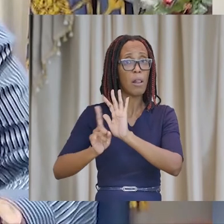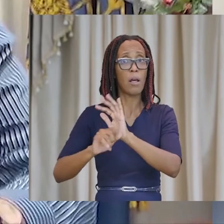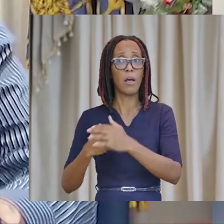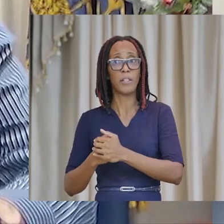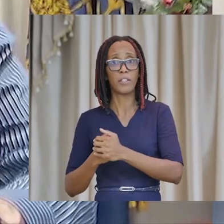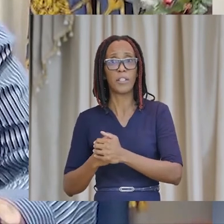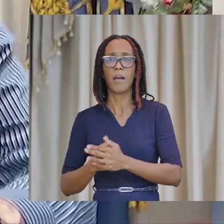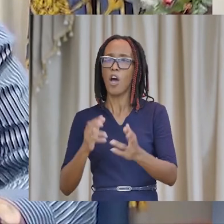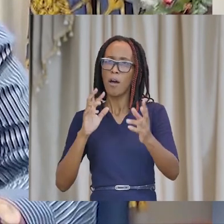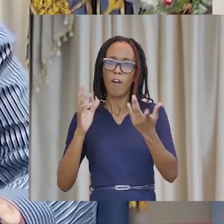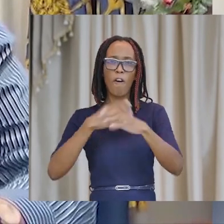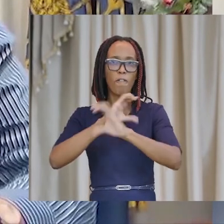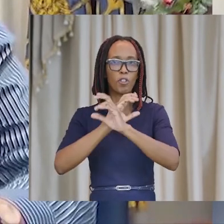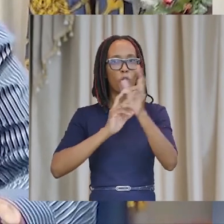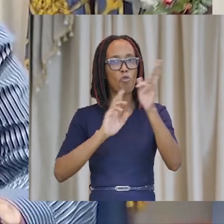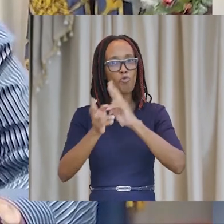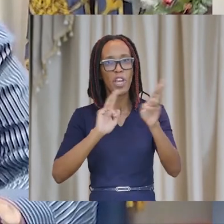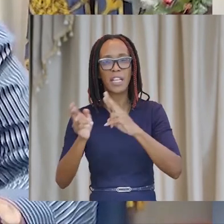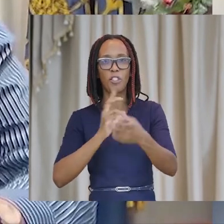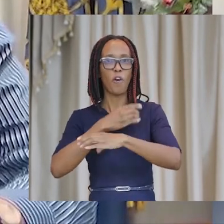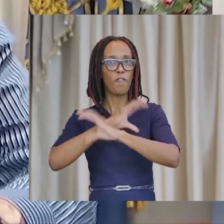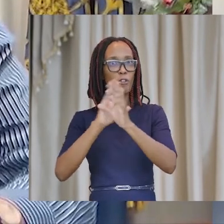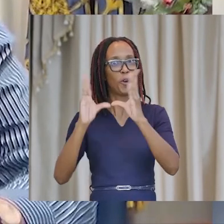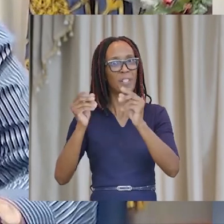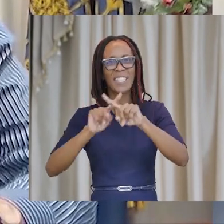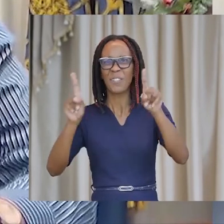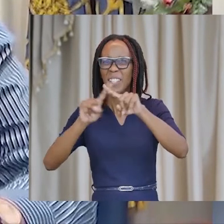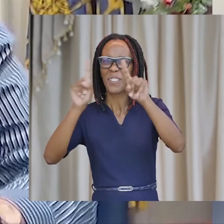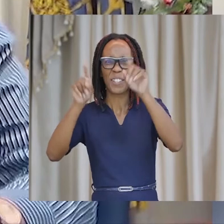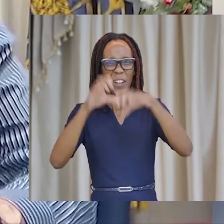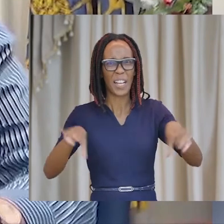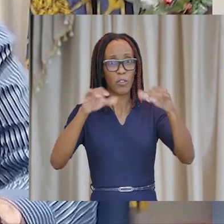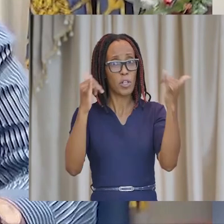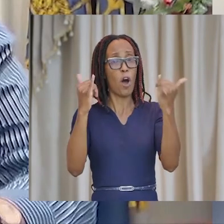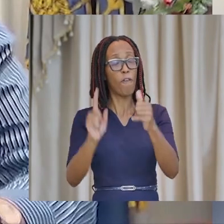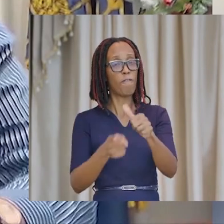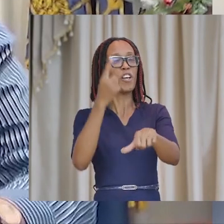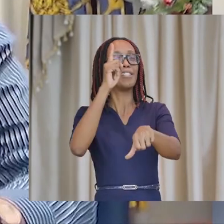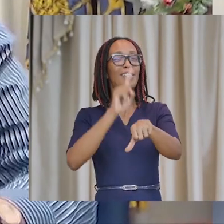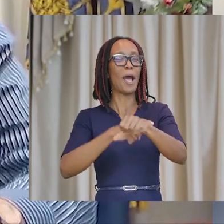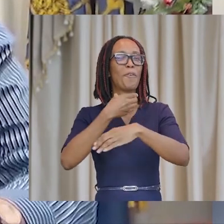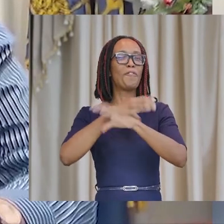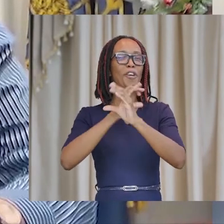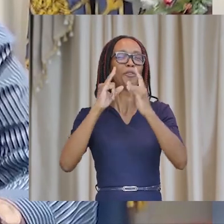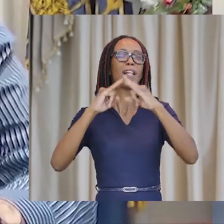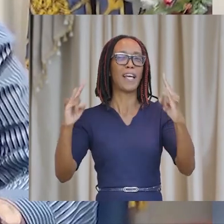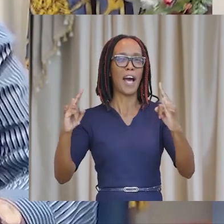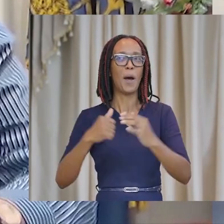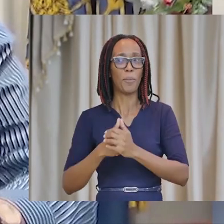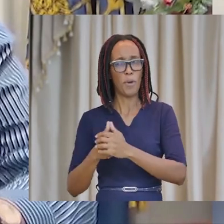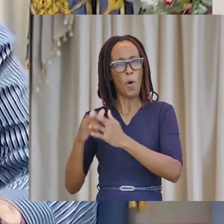virtual 5Ks, meetings, and other activities, and now your first ever virtual camp, which